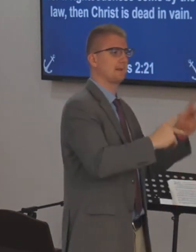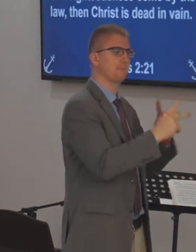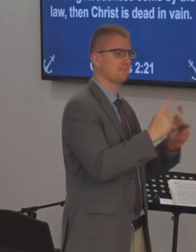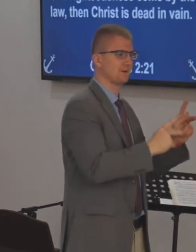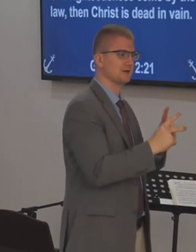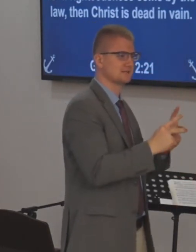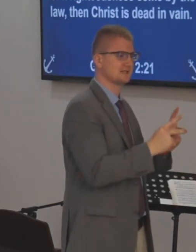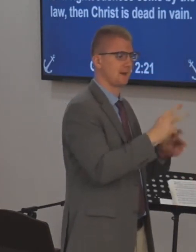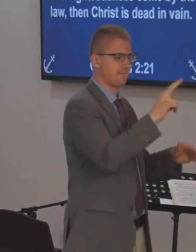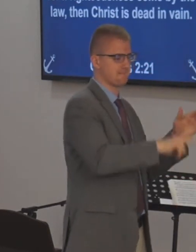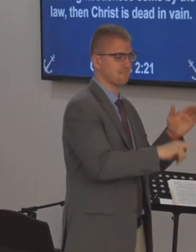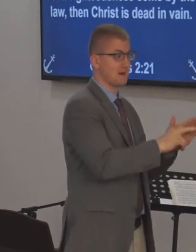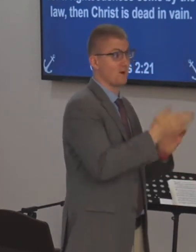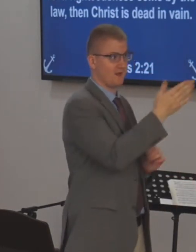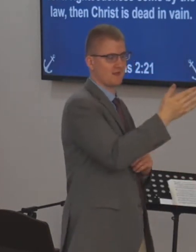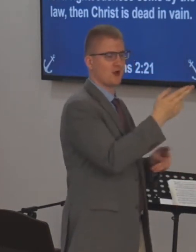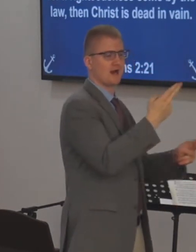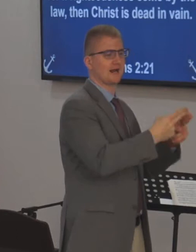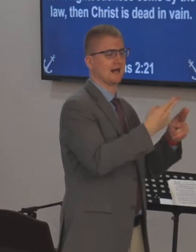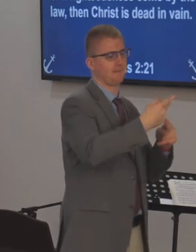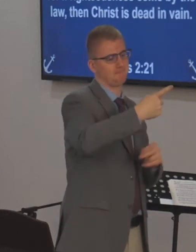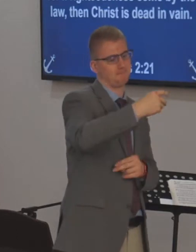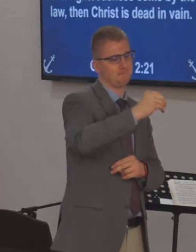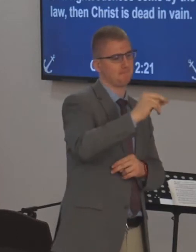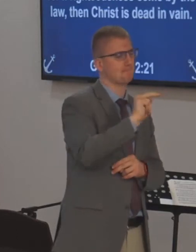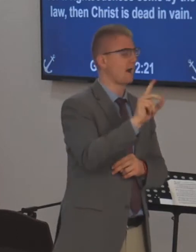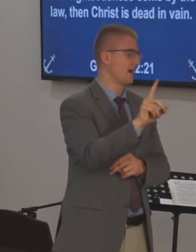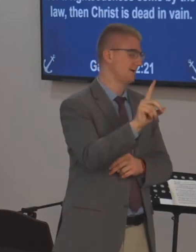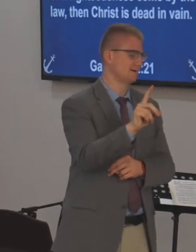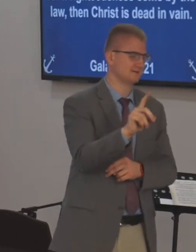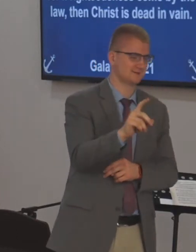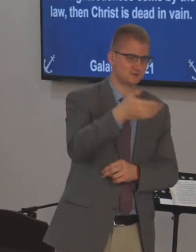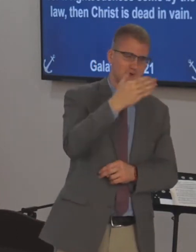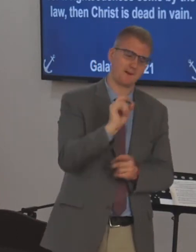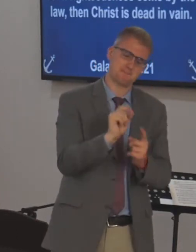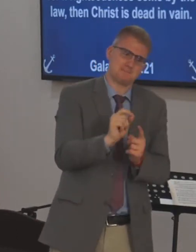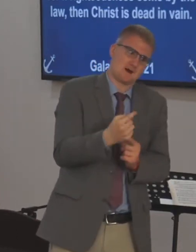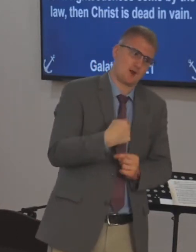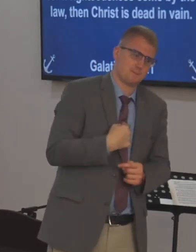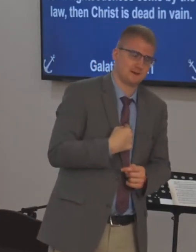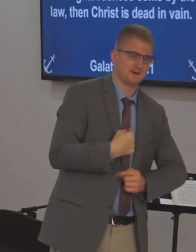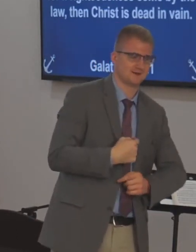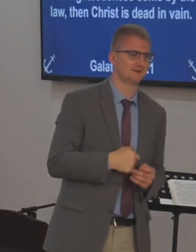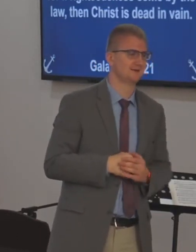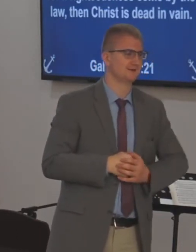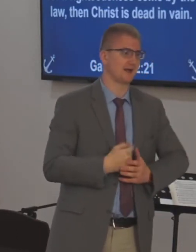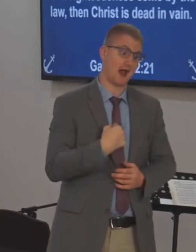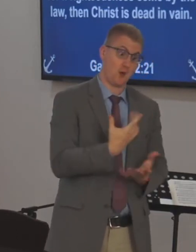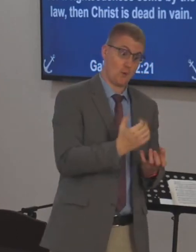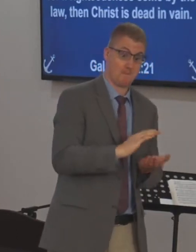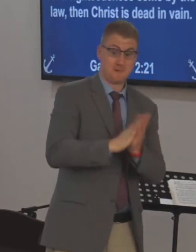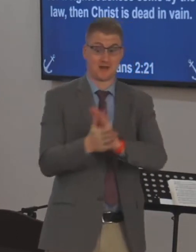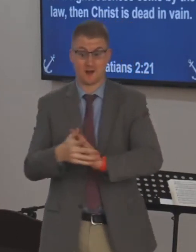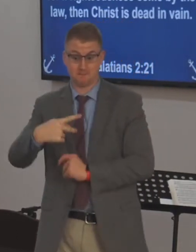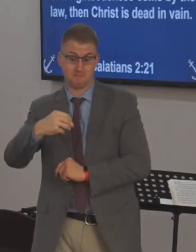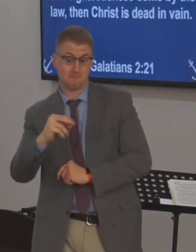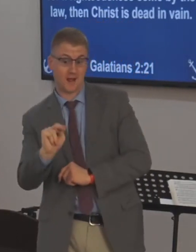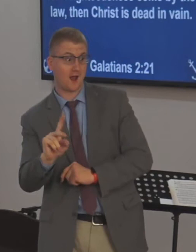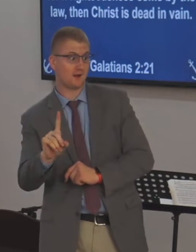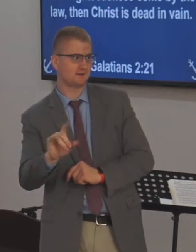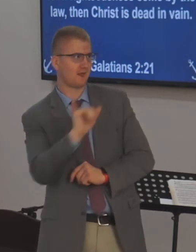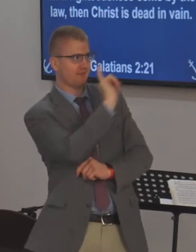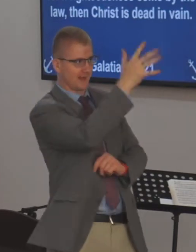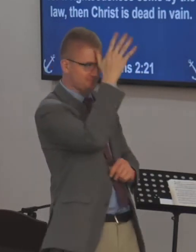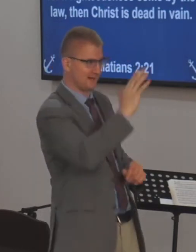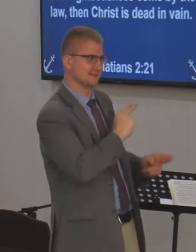Pond. Their last name is Pond. God has a sense of humor. But that was that's what I wanted to be